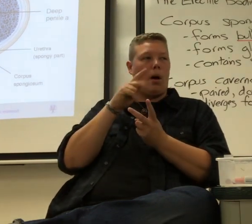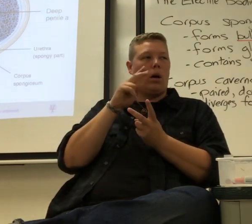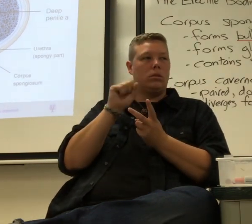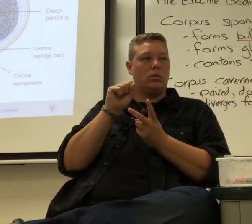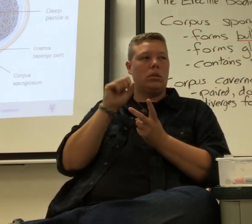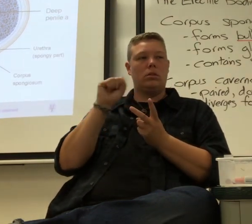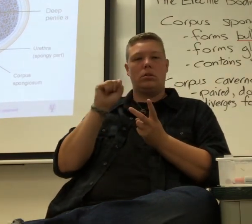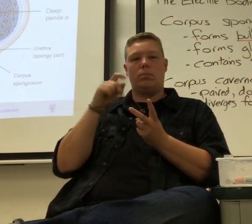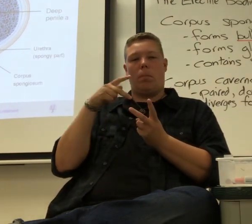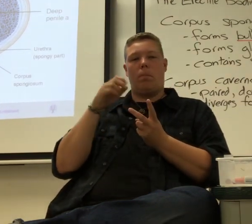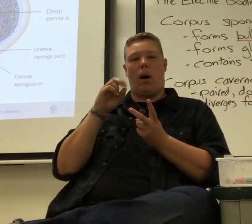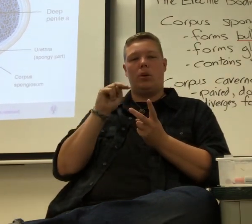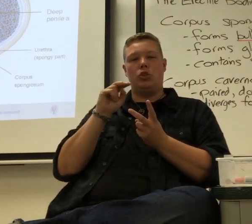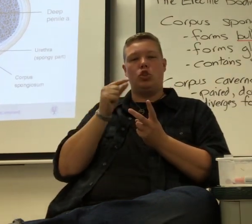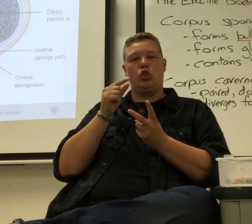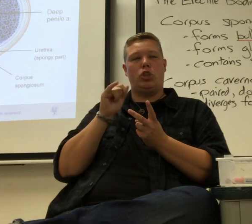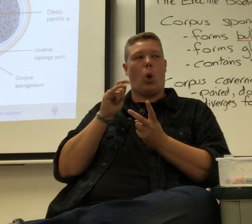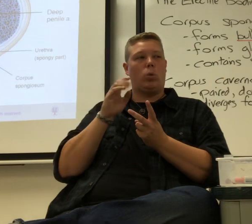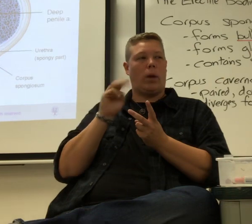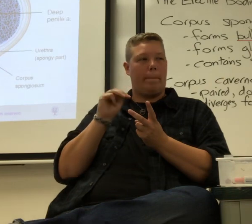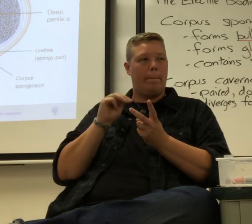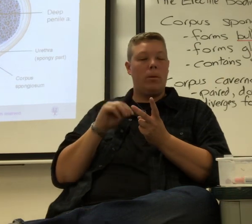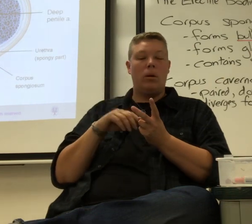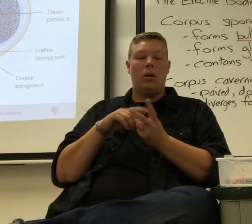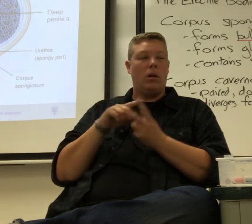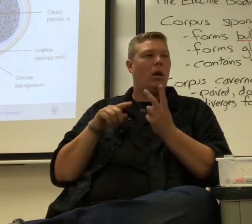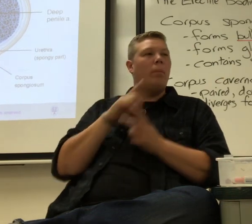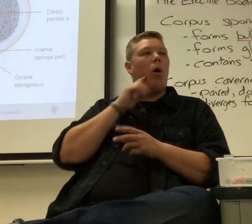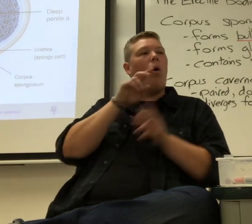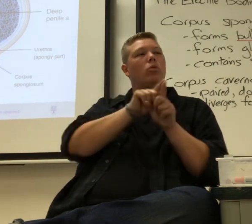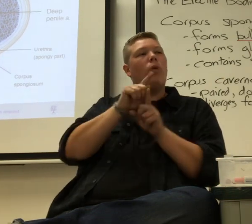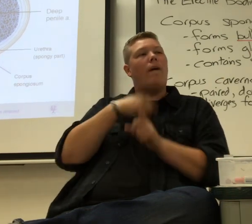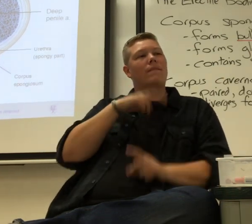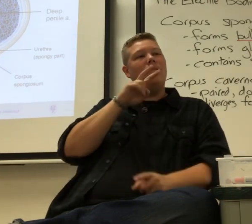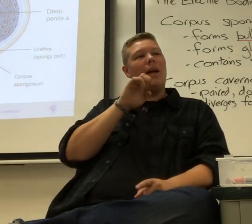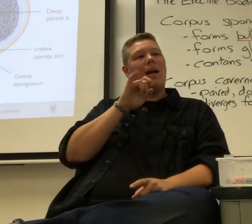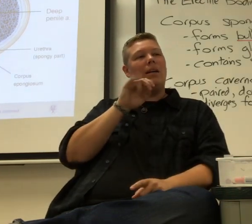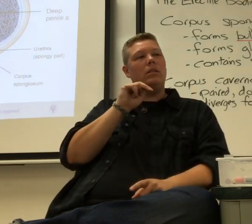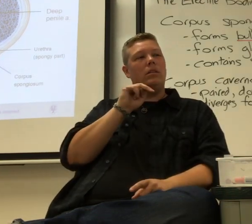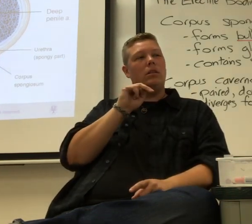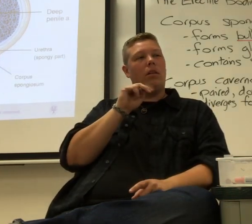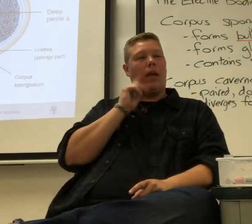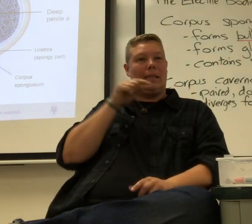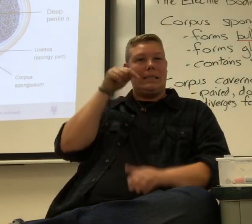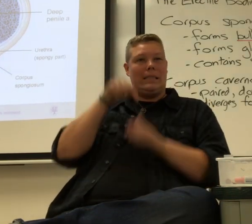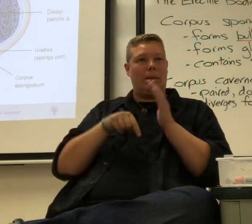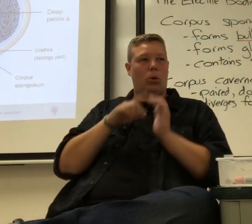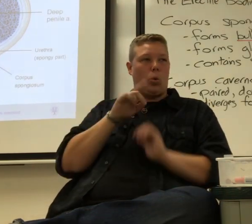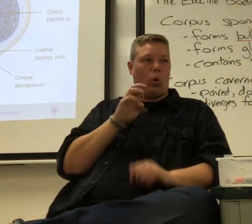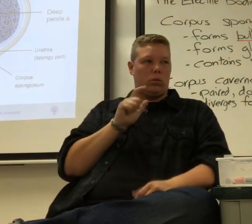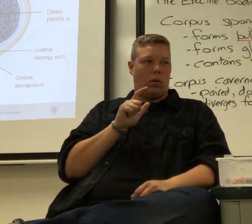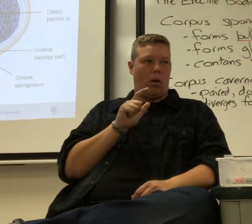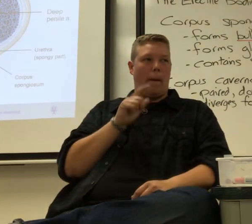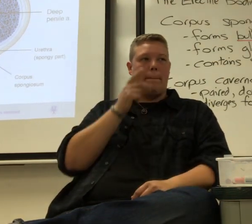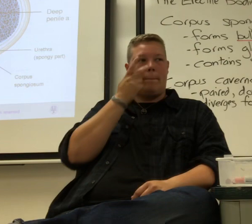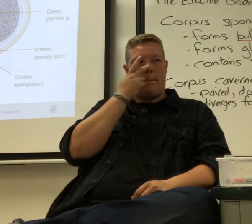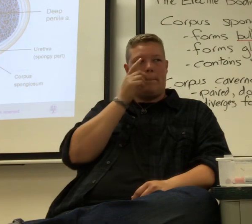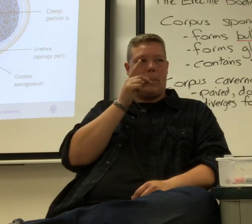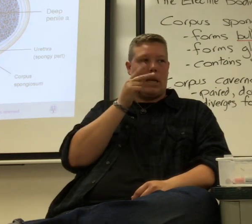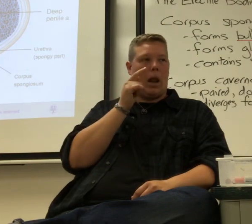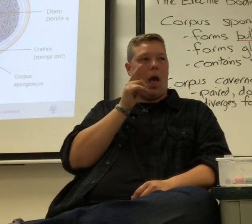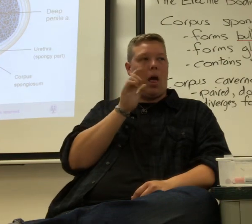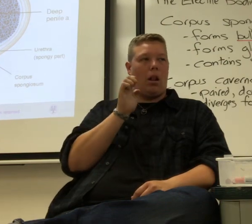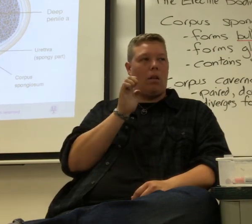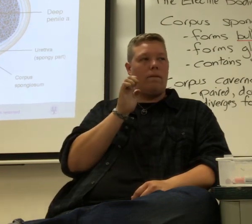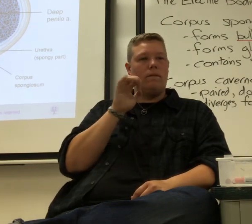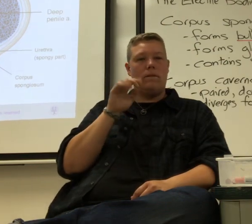thing is you have veins up here. For example, the deep dorsal penile vein. What happens is, as these